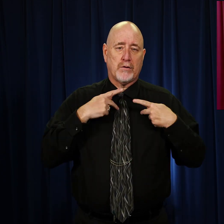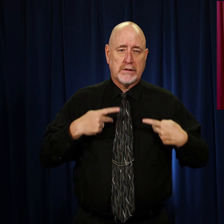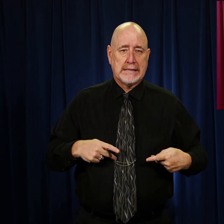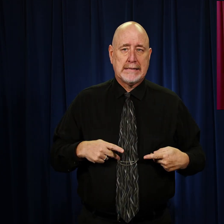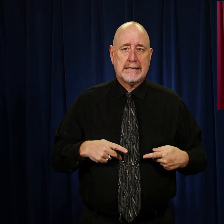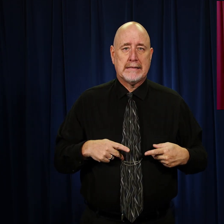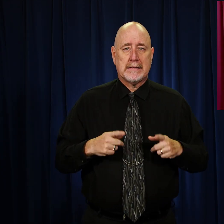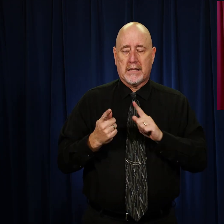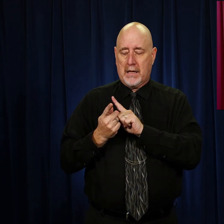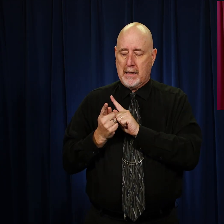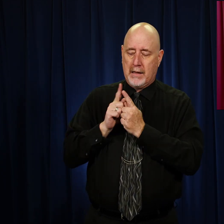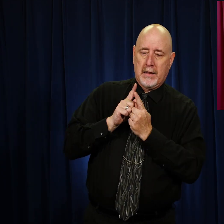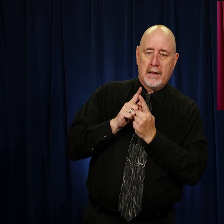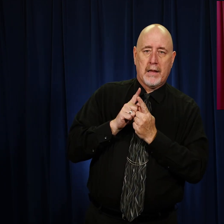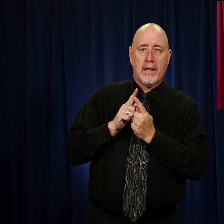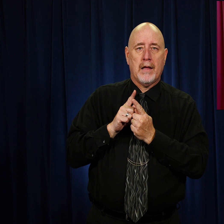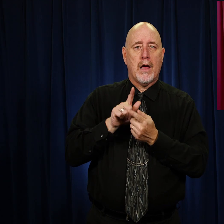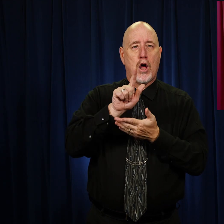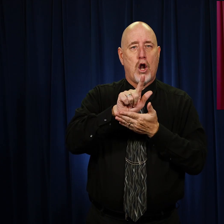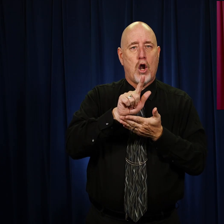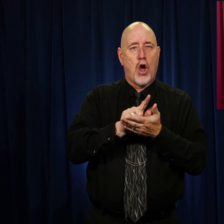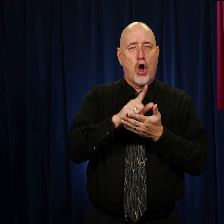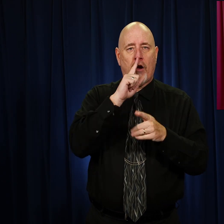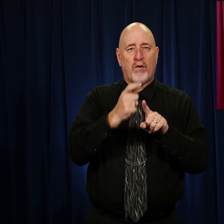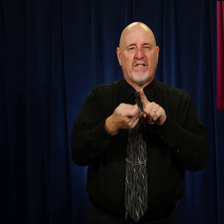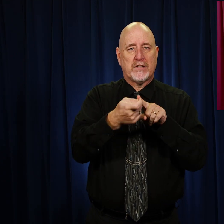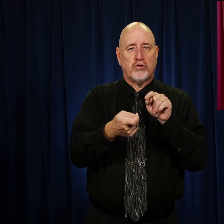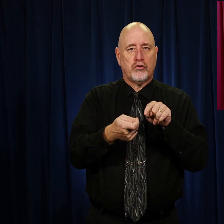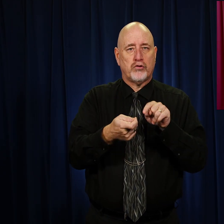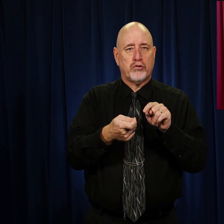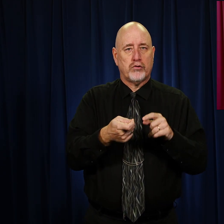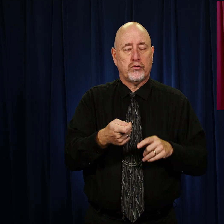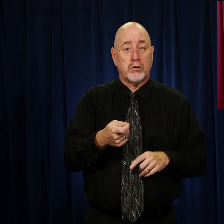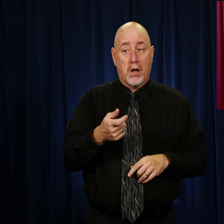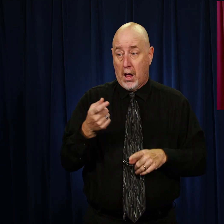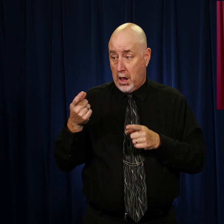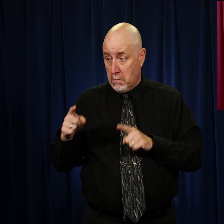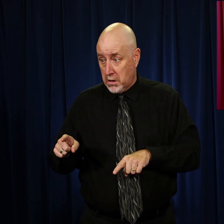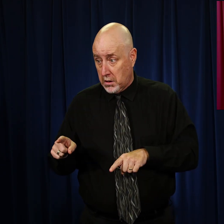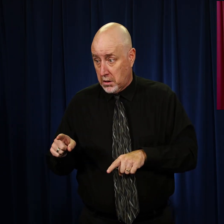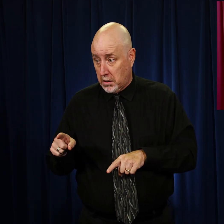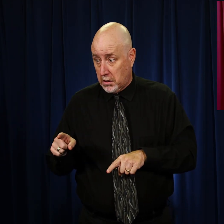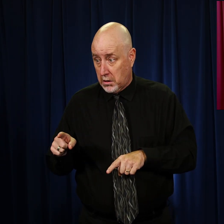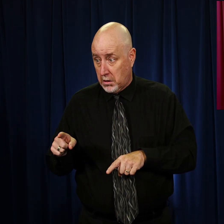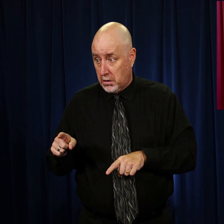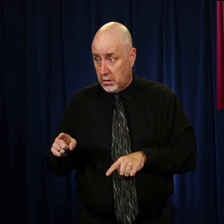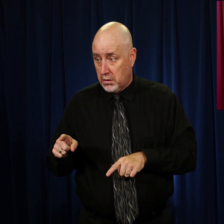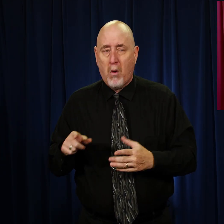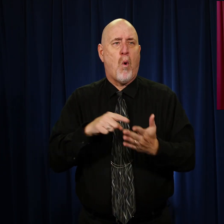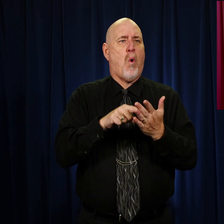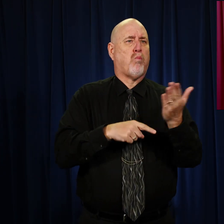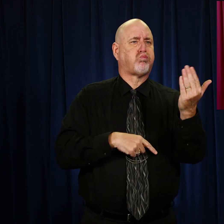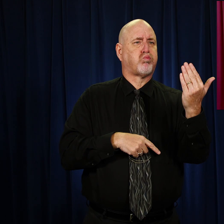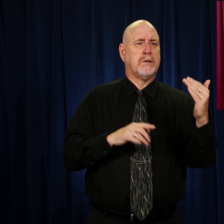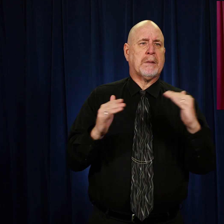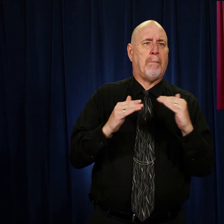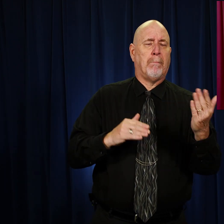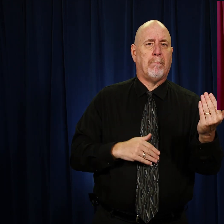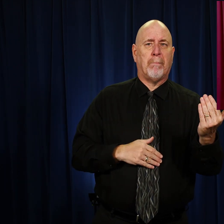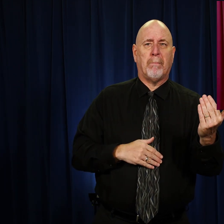Pharisees turned this into a law of revenge. When anything happened, then they